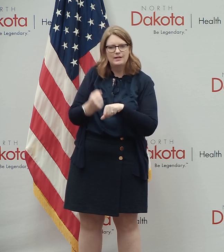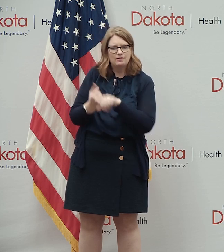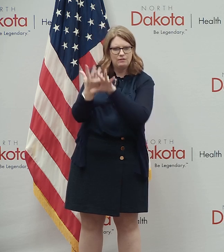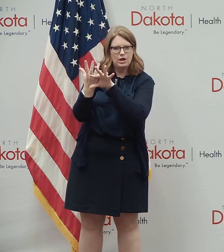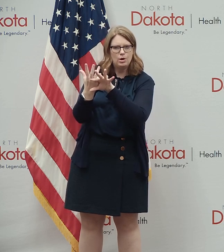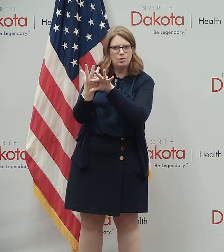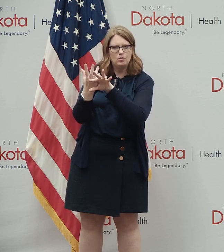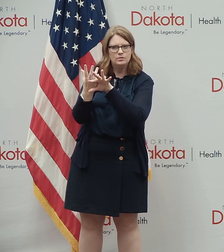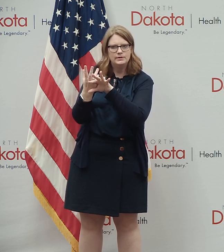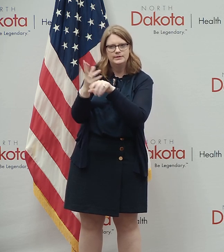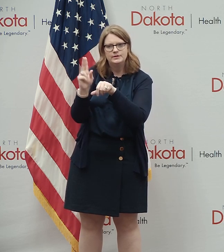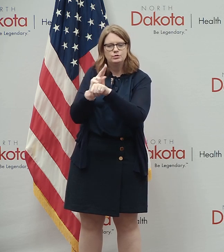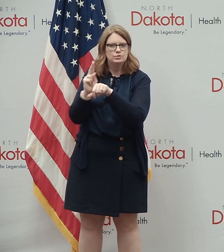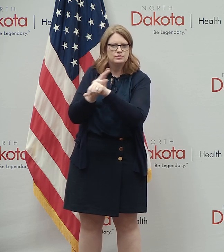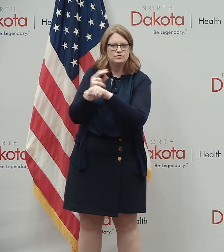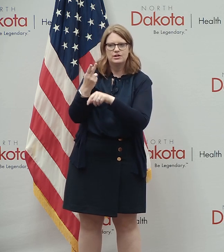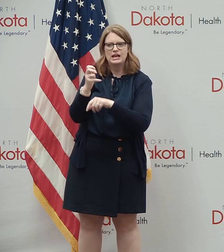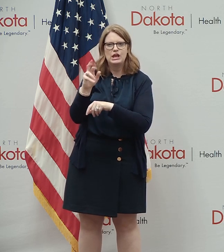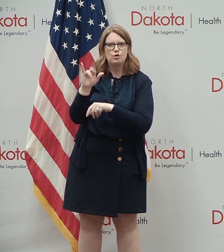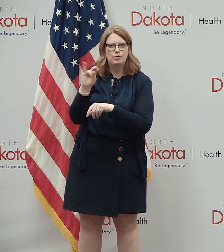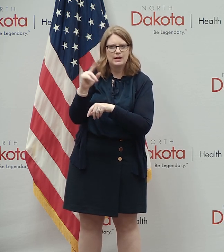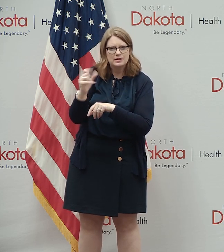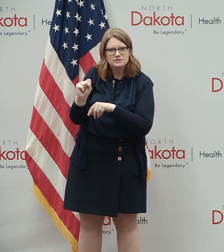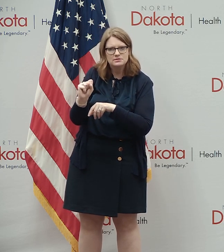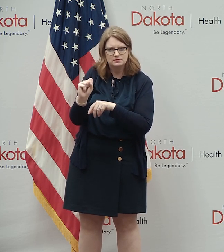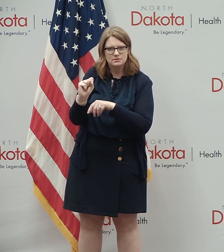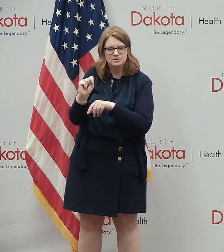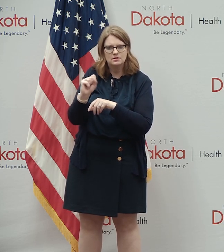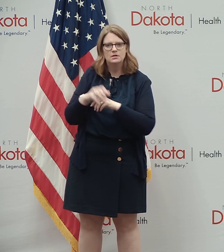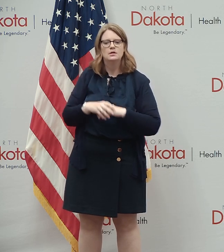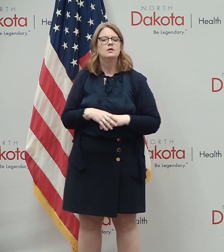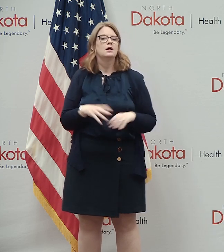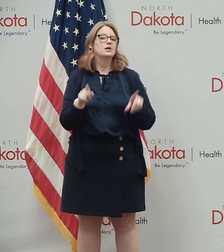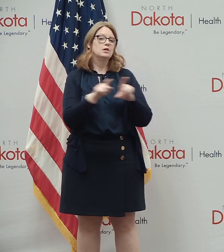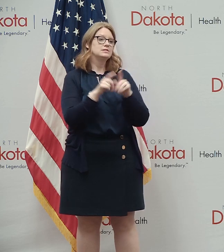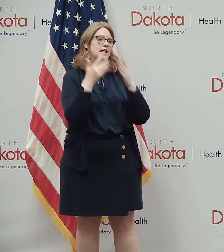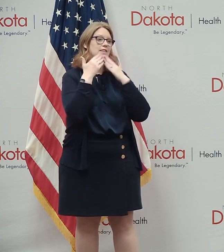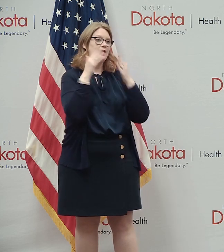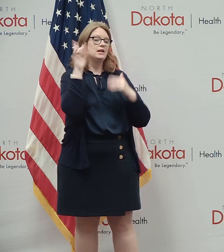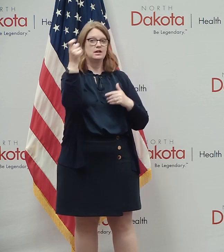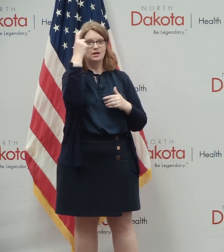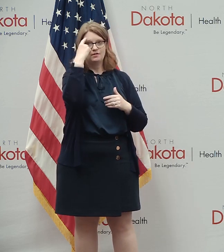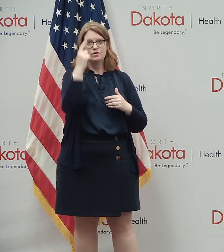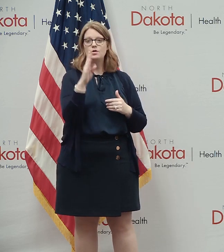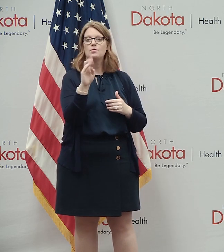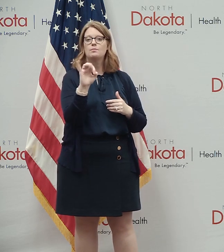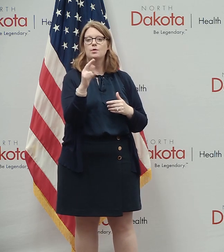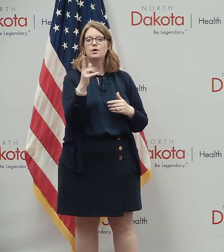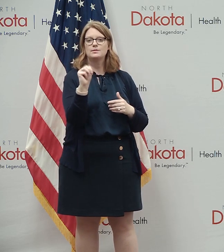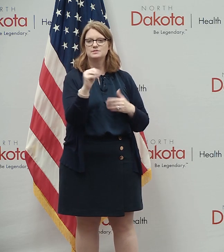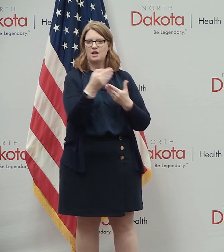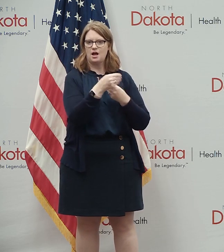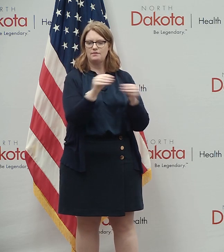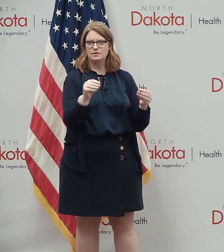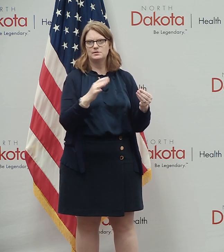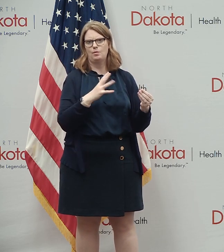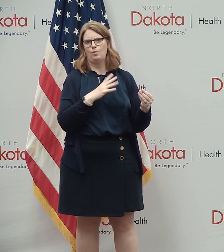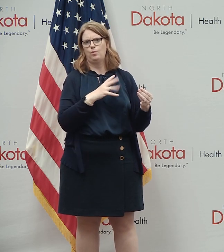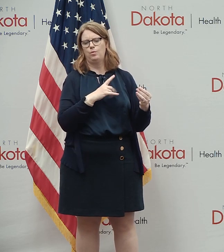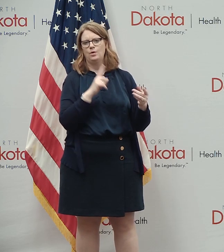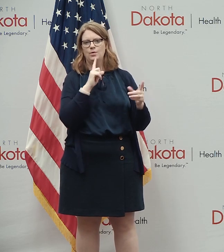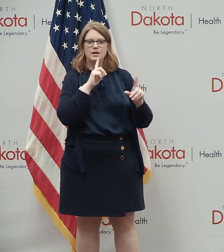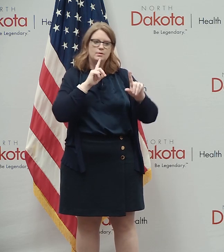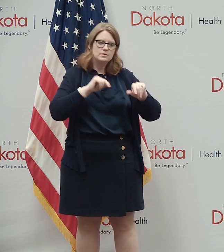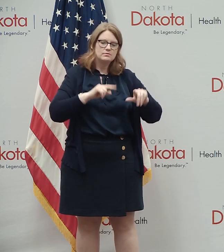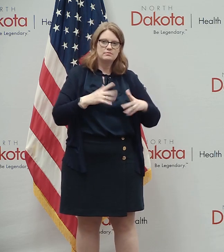our hearings remotely. I also want to thank Governor Burgum's office. They've been exceptionally responsible to